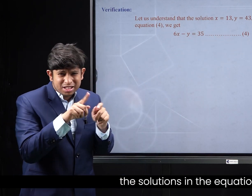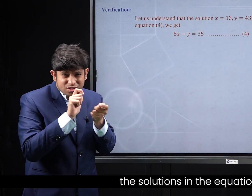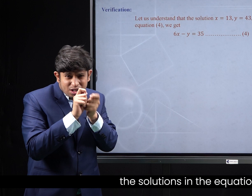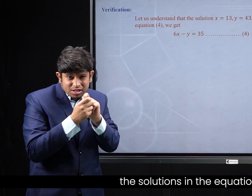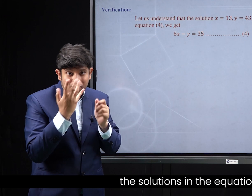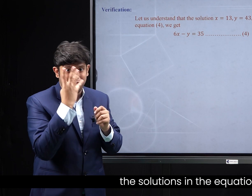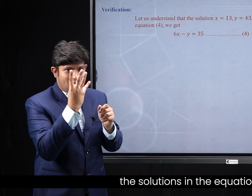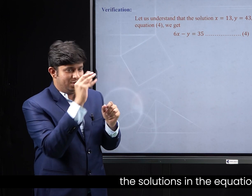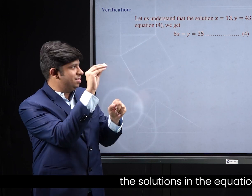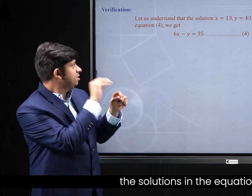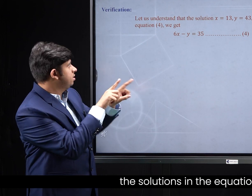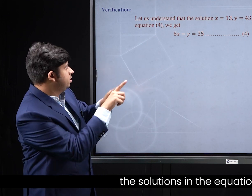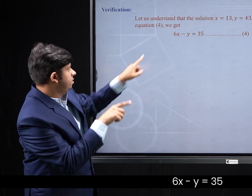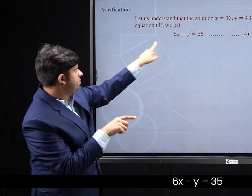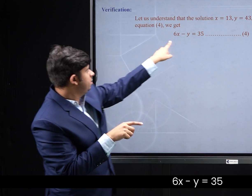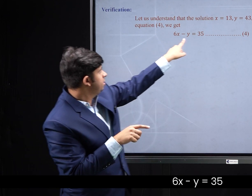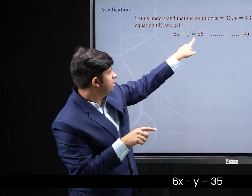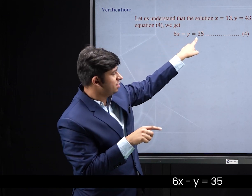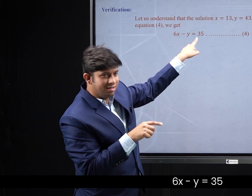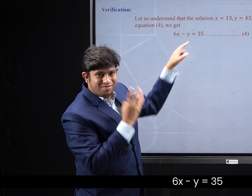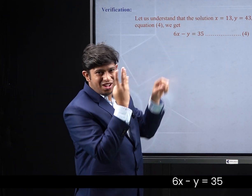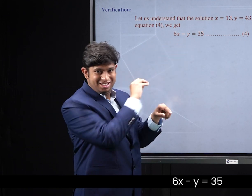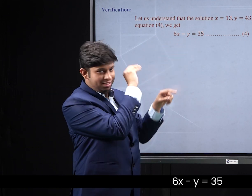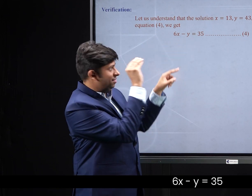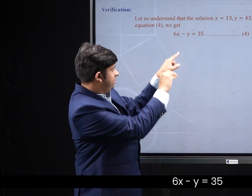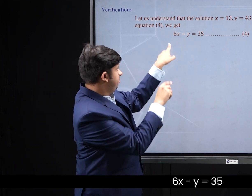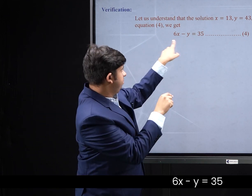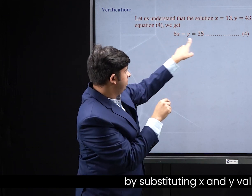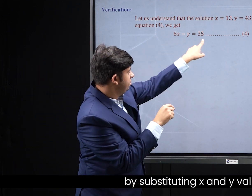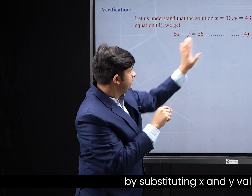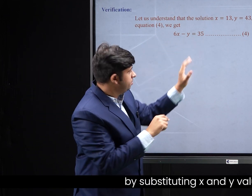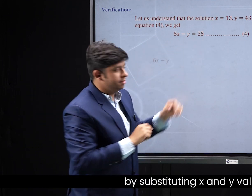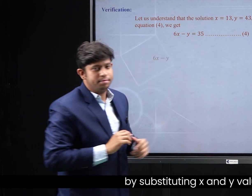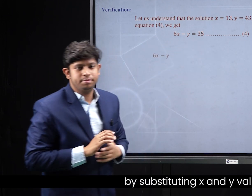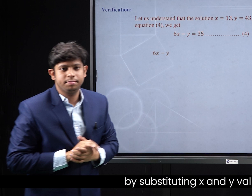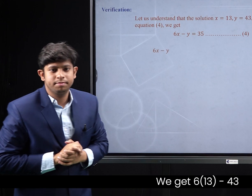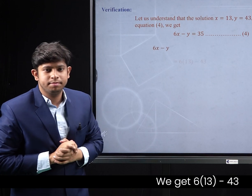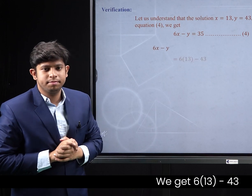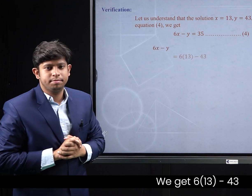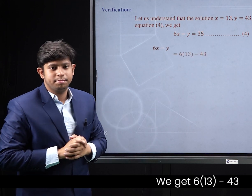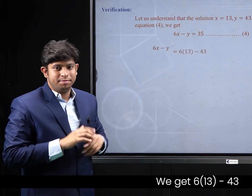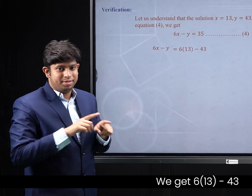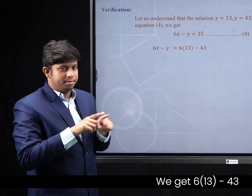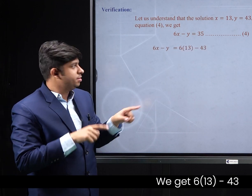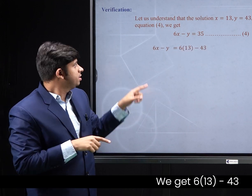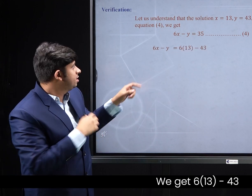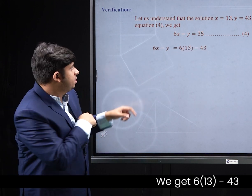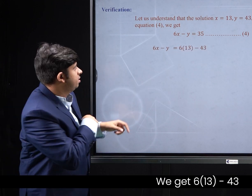4, that is 6x minus y is equal to 35. By substituting x and y values, we get 6 into